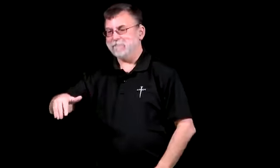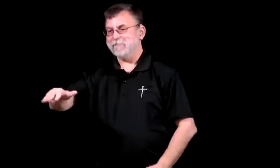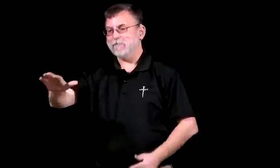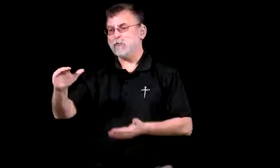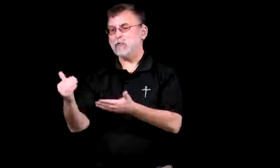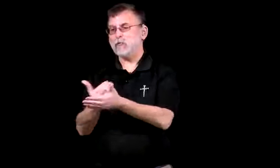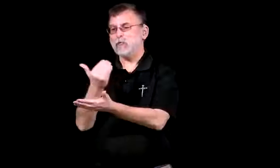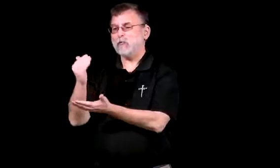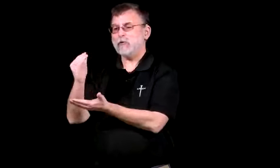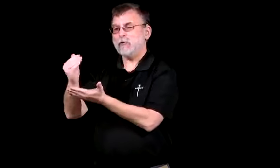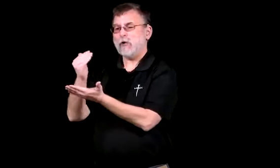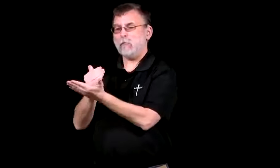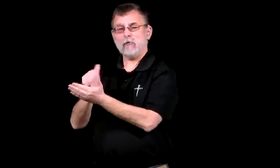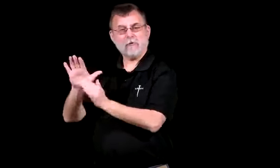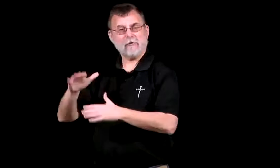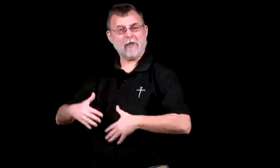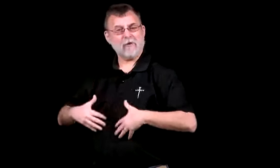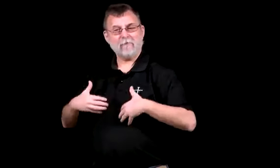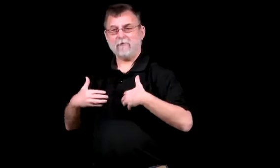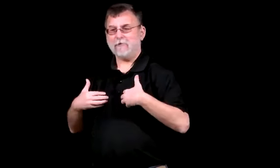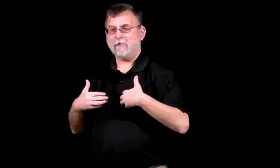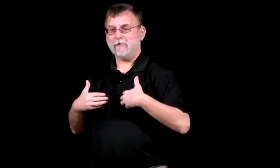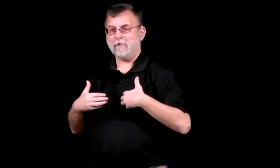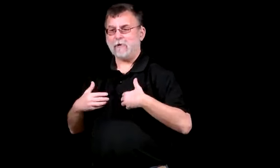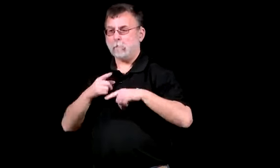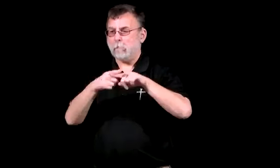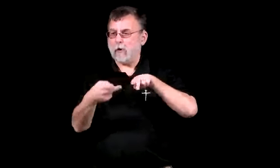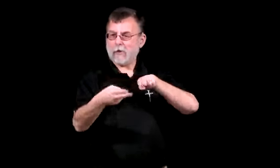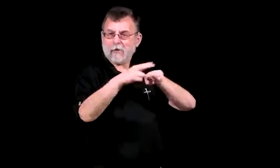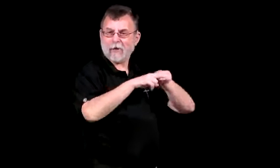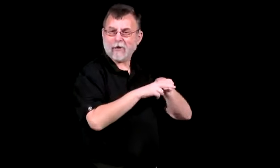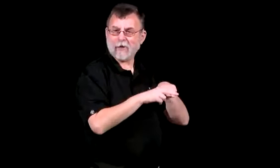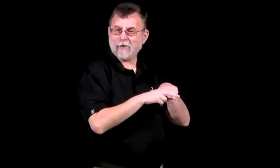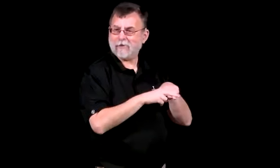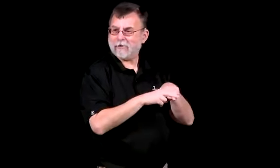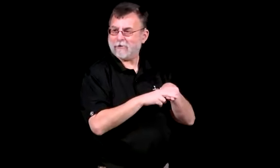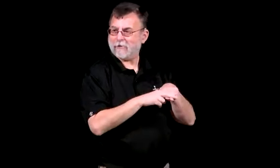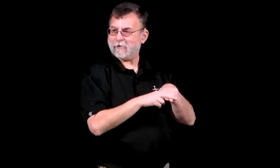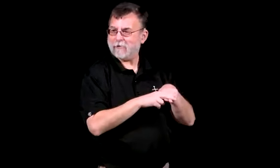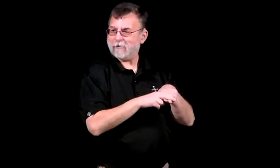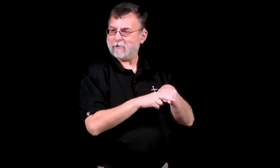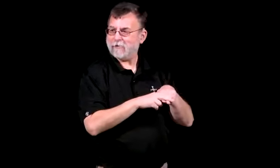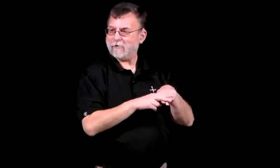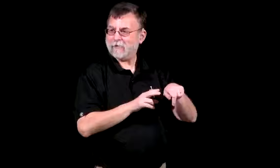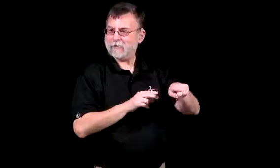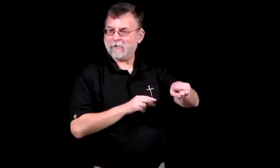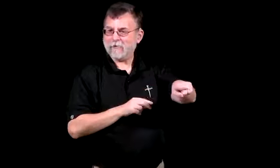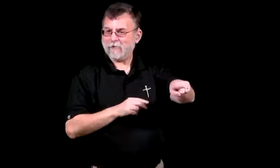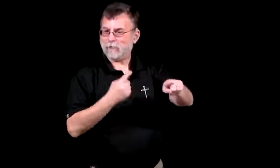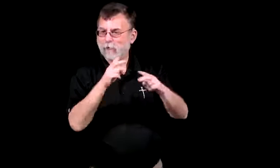So it's maybe sad to let them go and see a new chapter in their life, but there's also